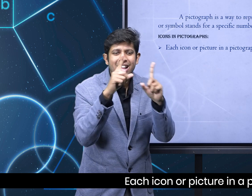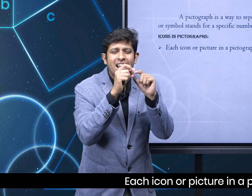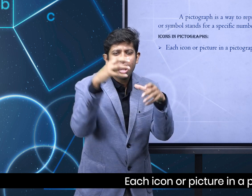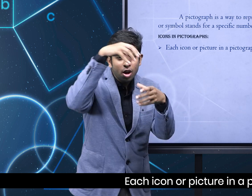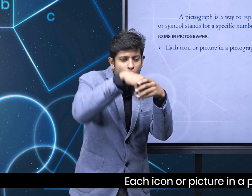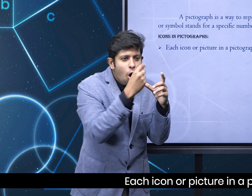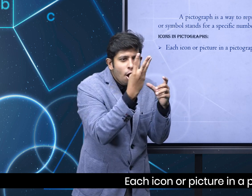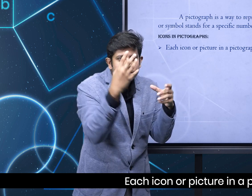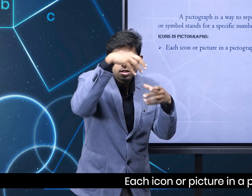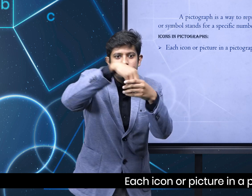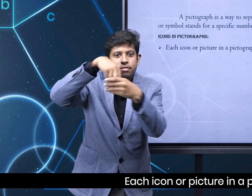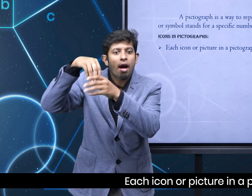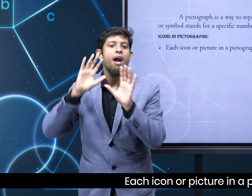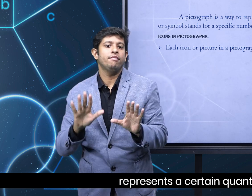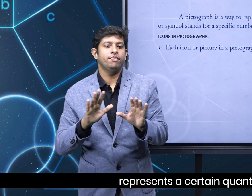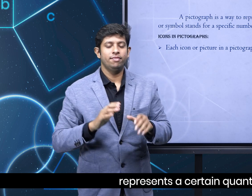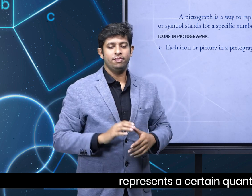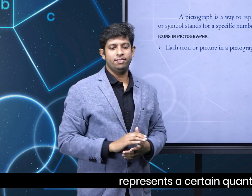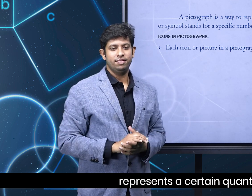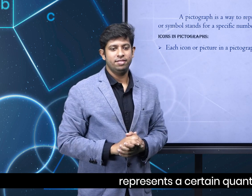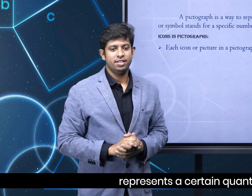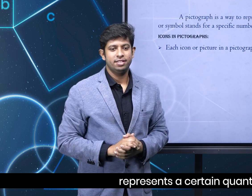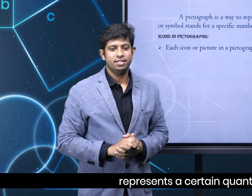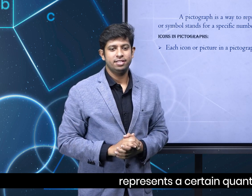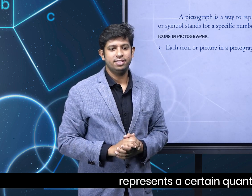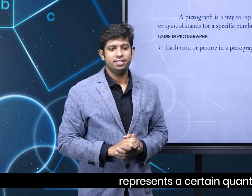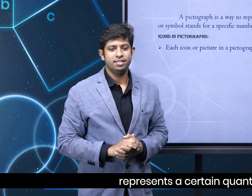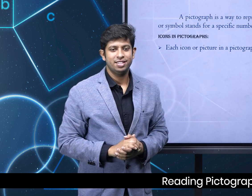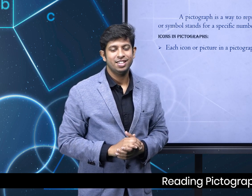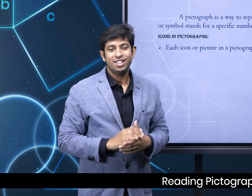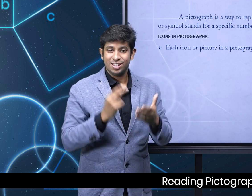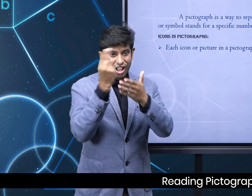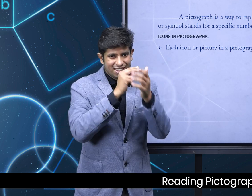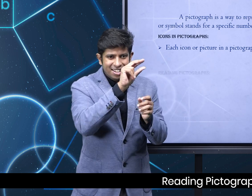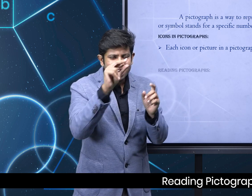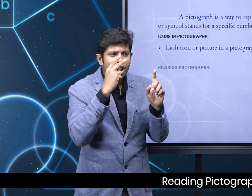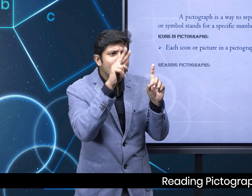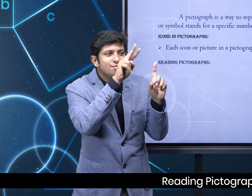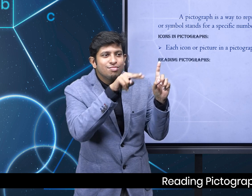Each icon or picture in a pictograph represents a certain quantity of items. Reading pictographs.